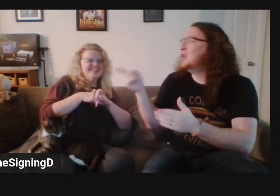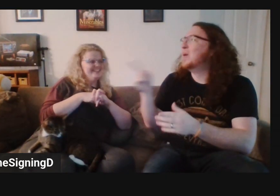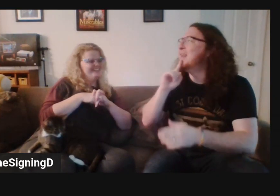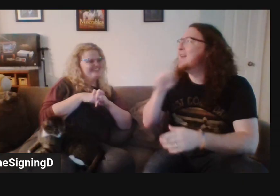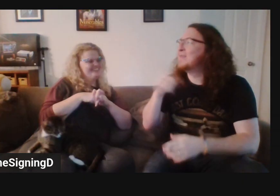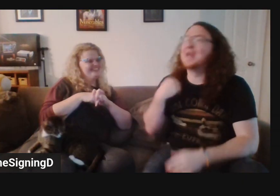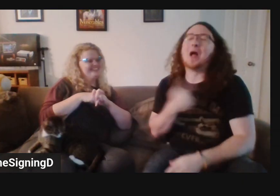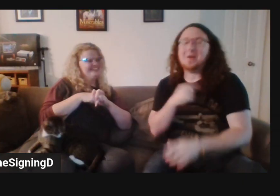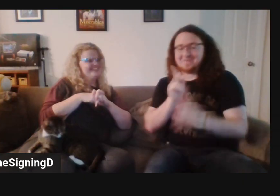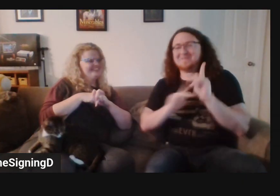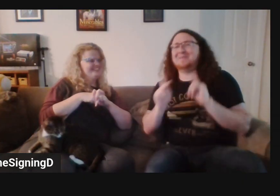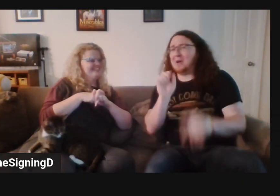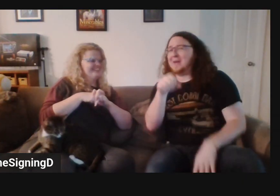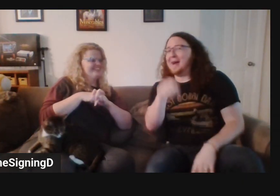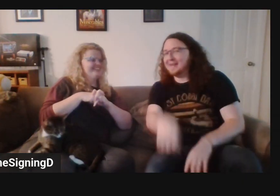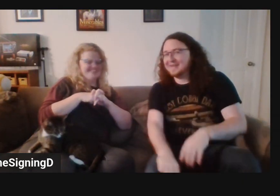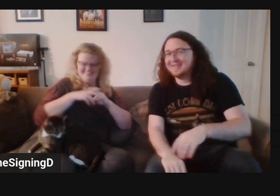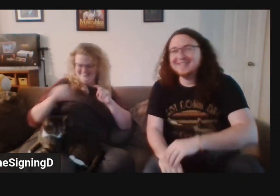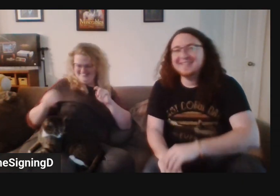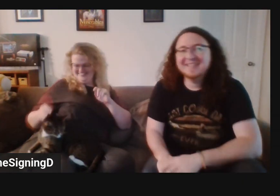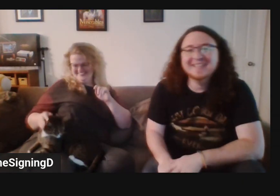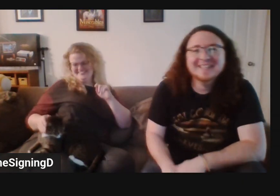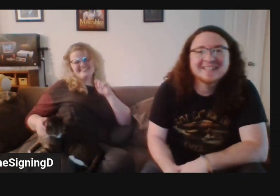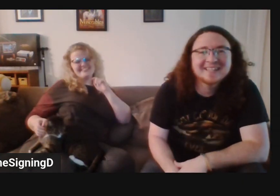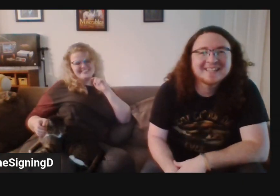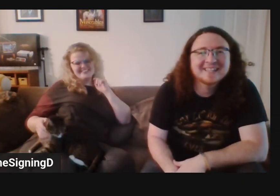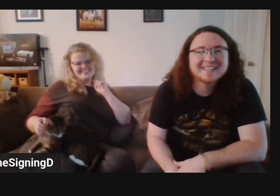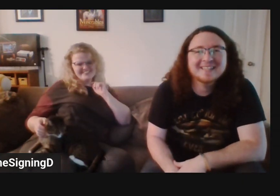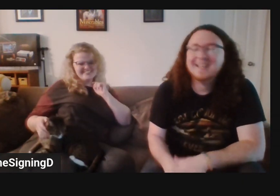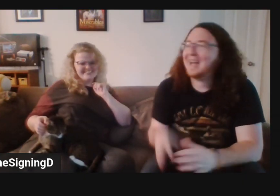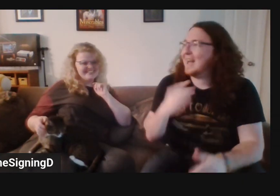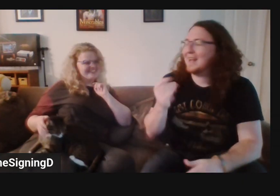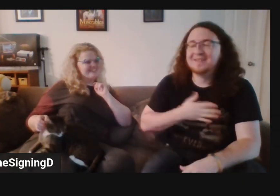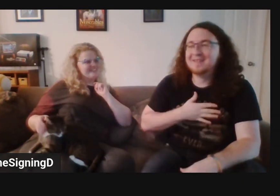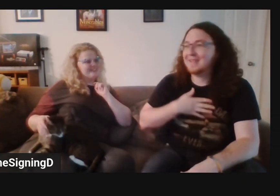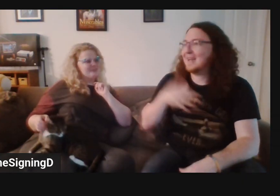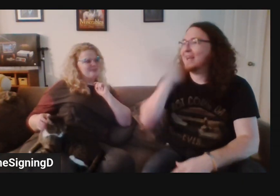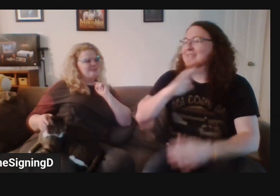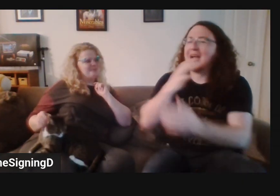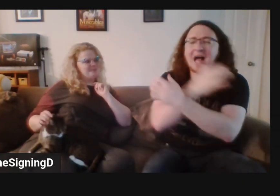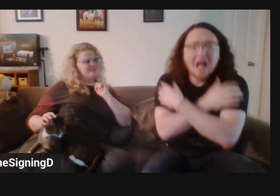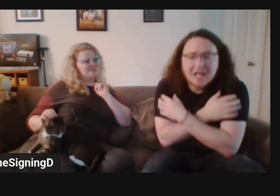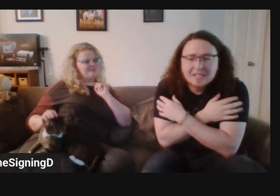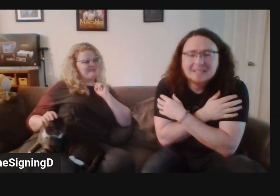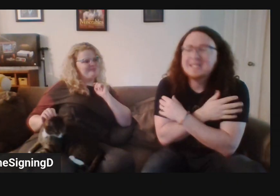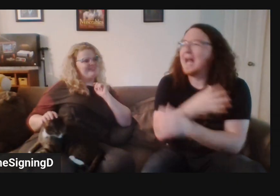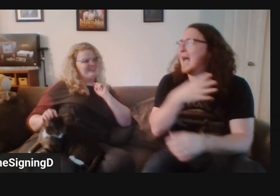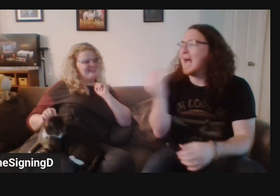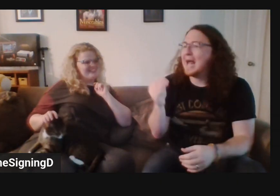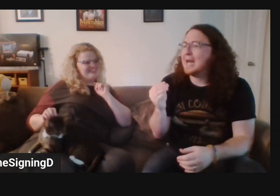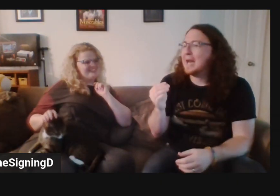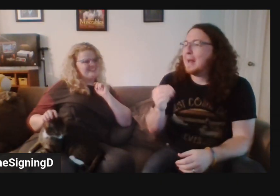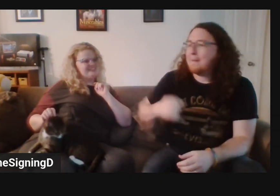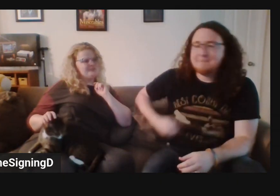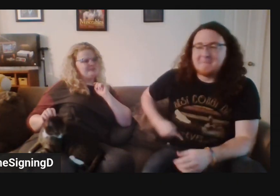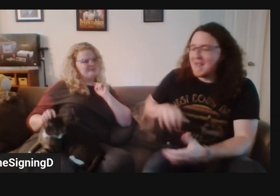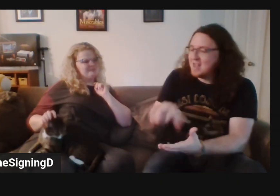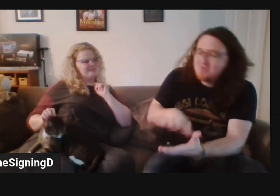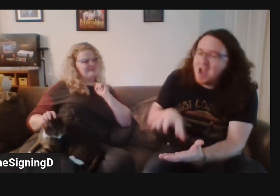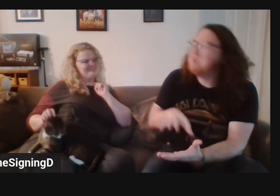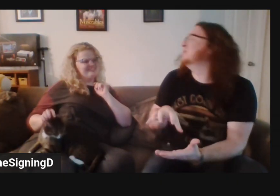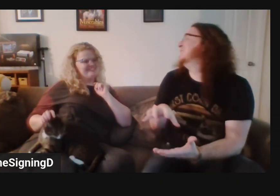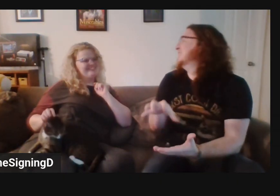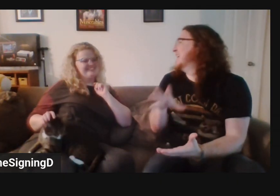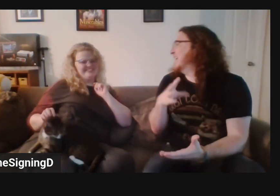our people. Yes, you are. Yeah. And oh my gosh, hugs and Belly rubs and